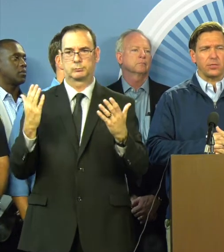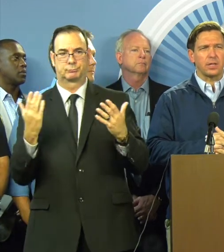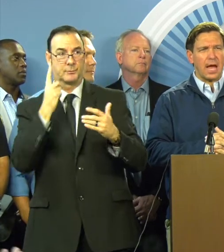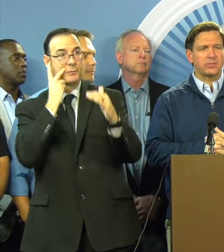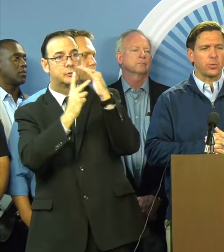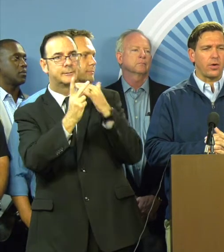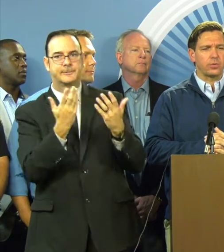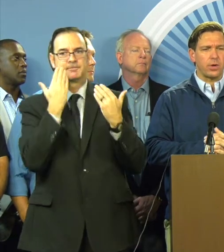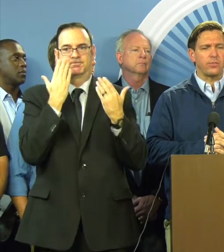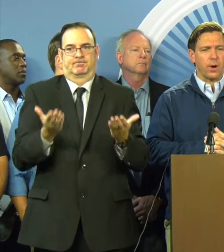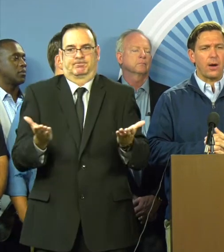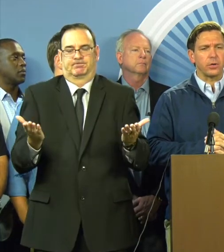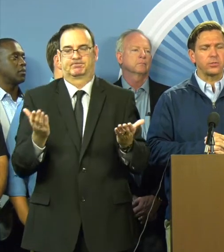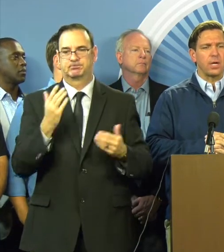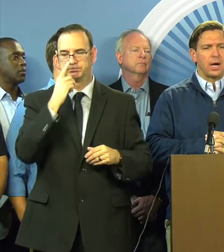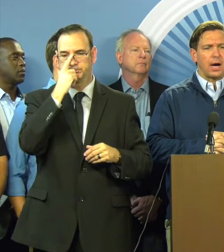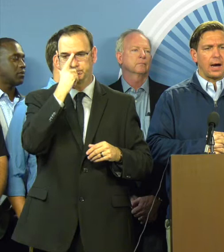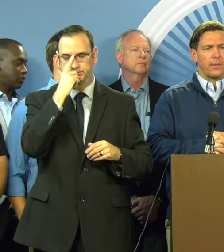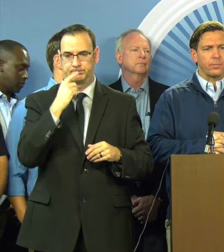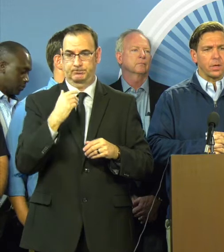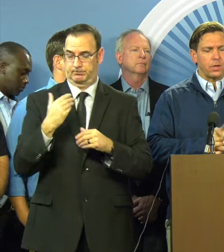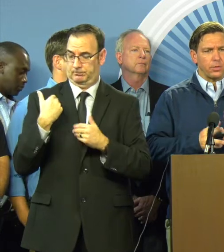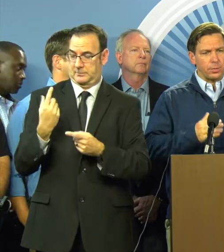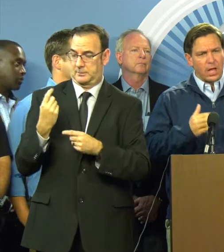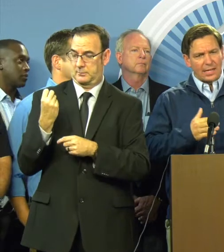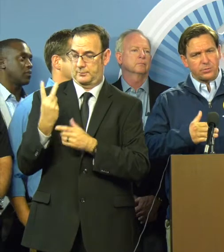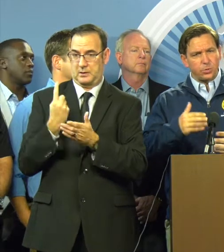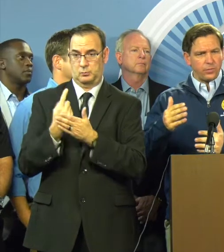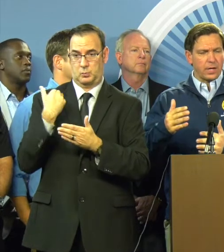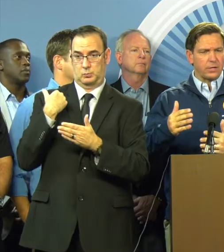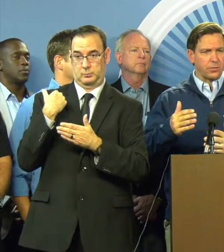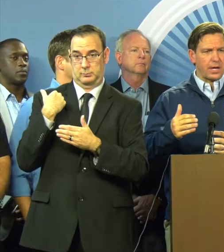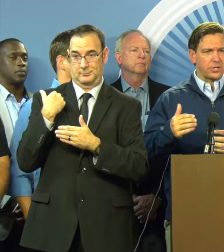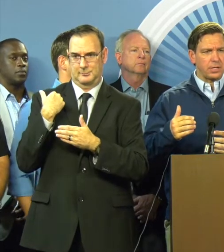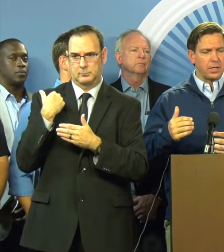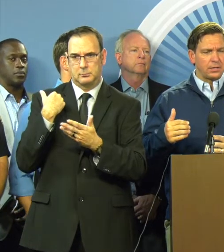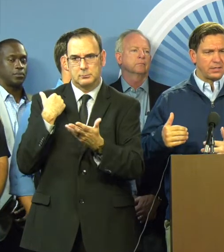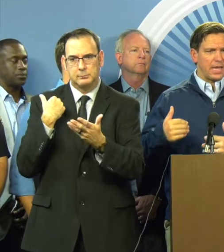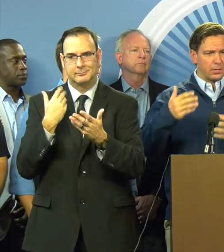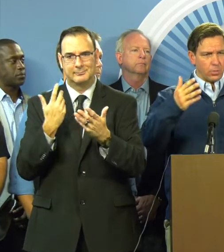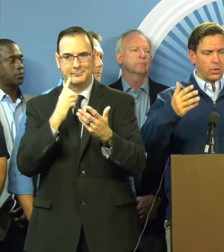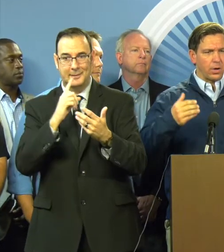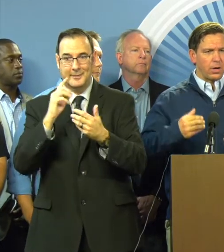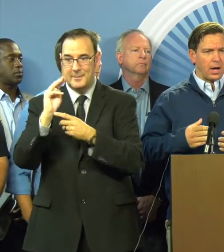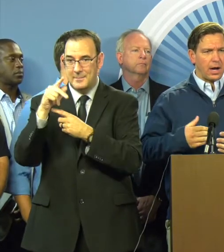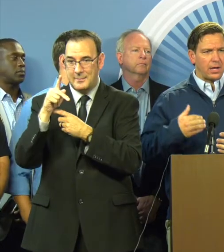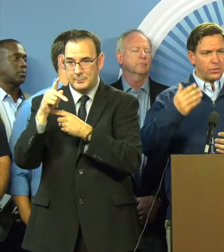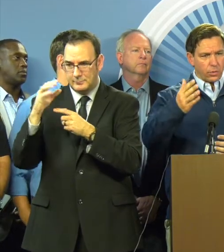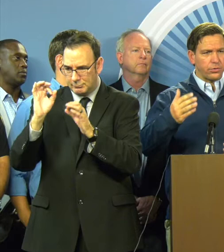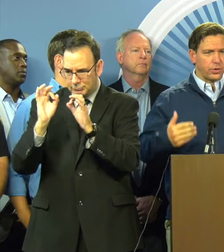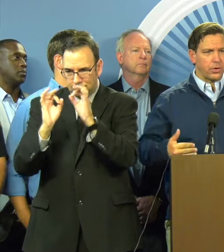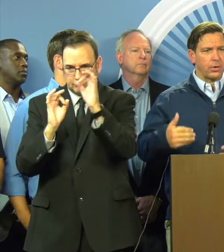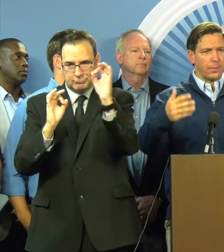seen over the last 12 to 24 hours, the plots moving in a direction to take it more